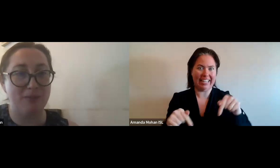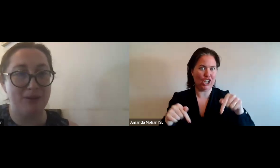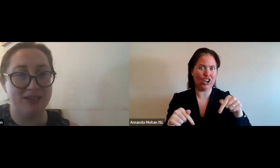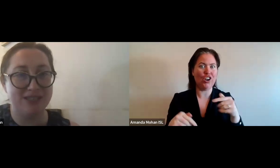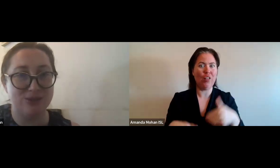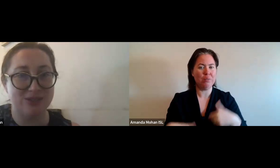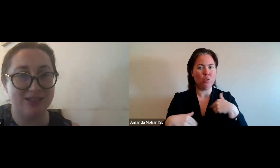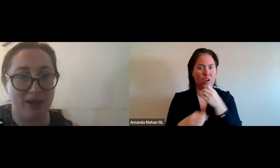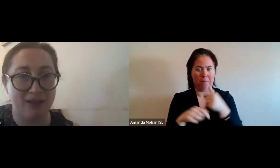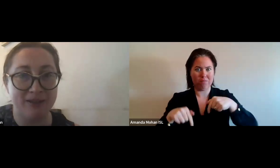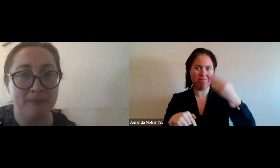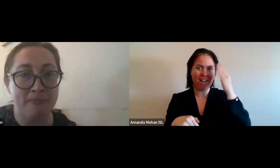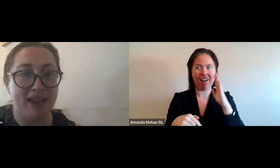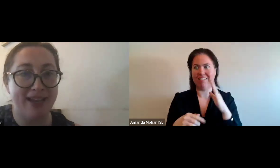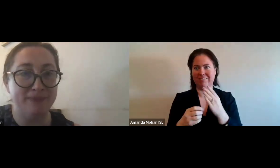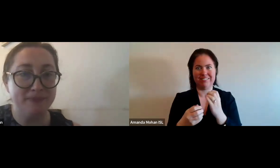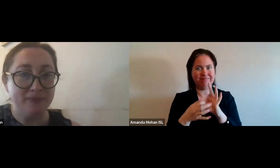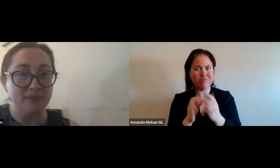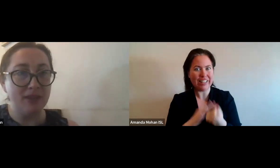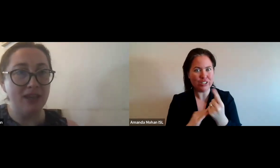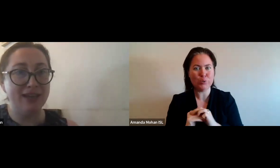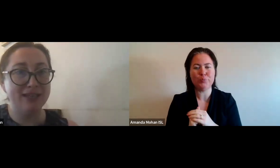morning to talk about these issues as well.